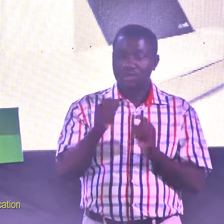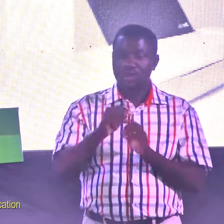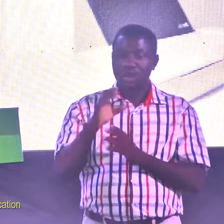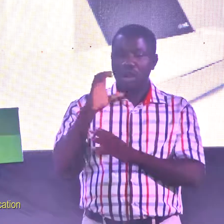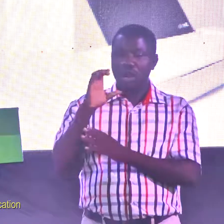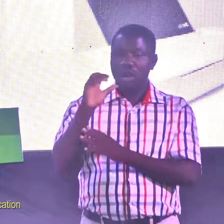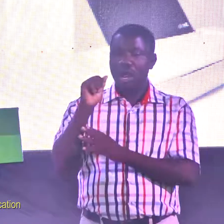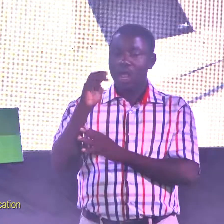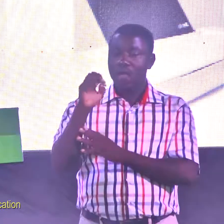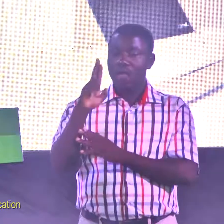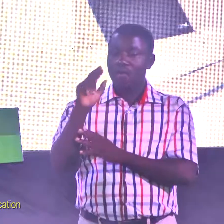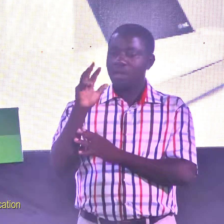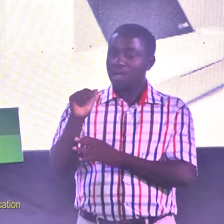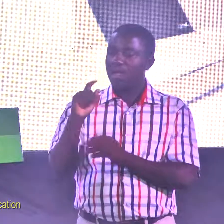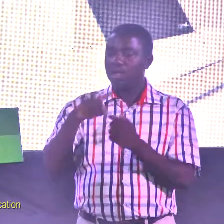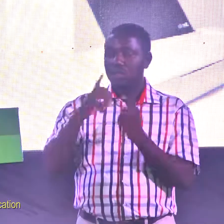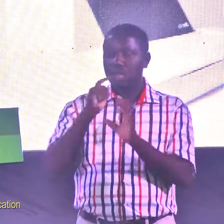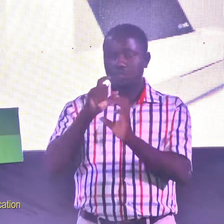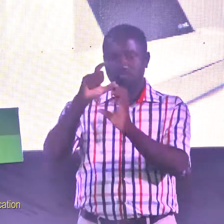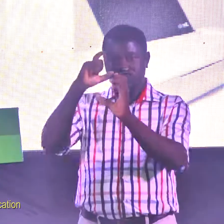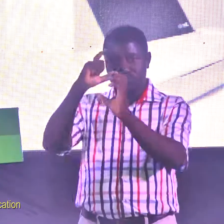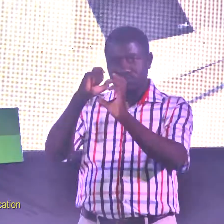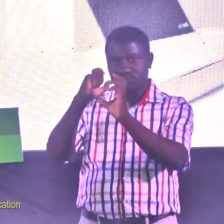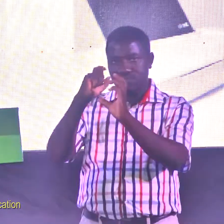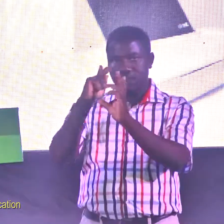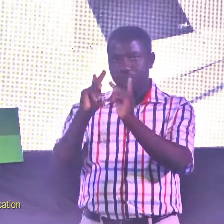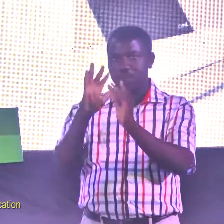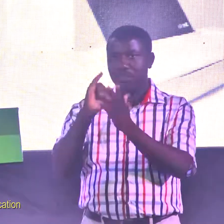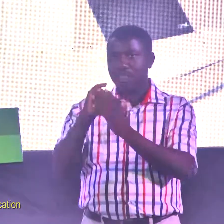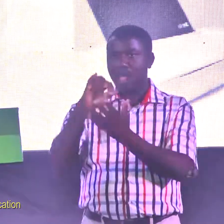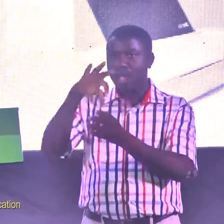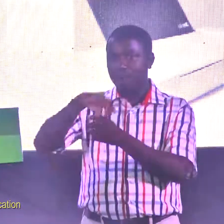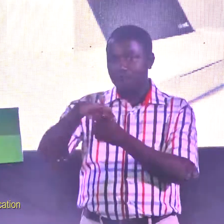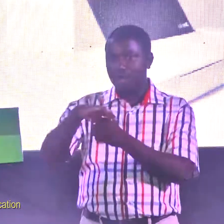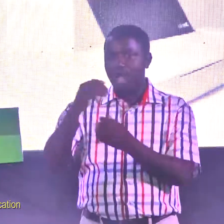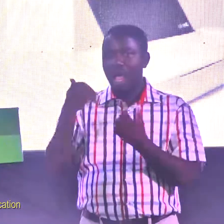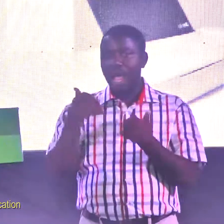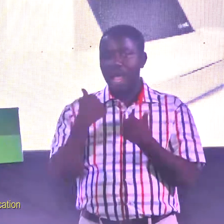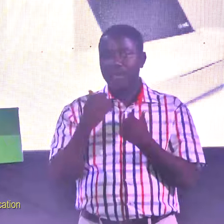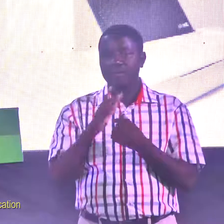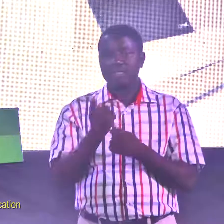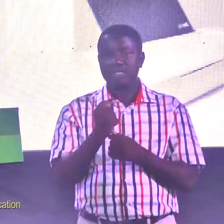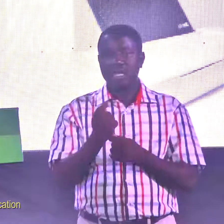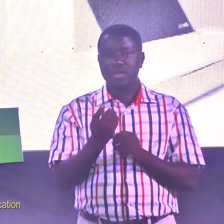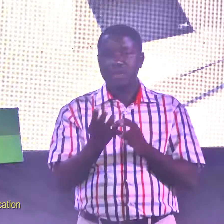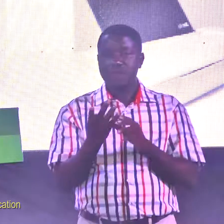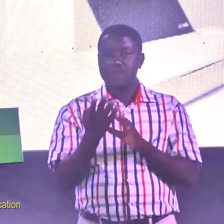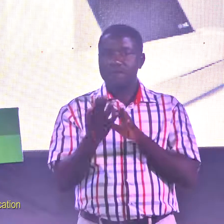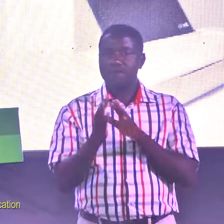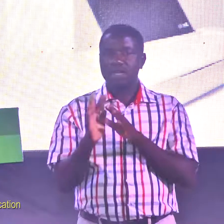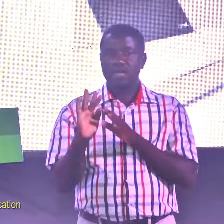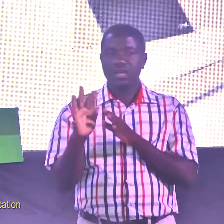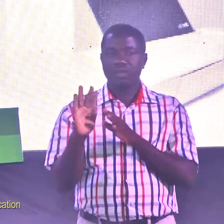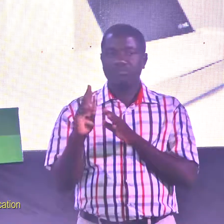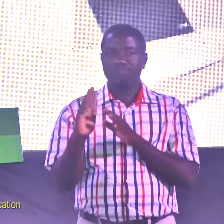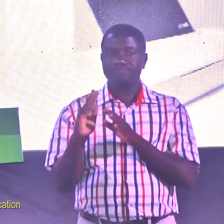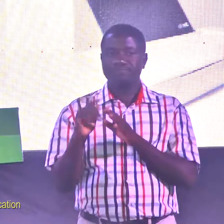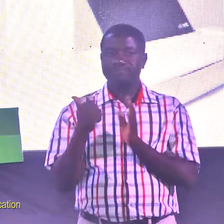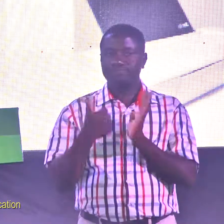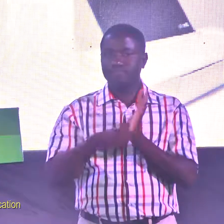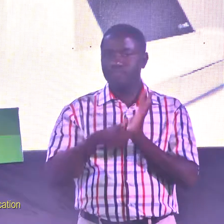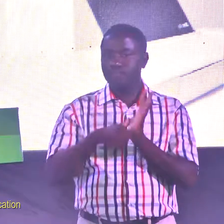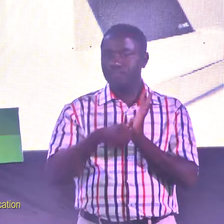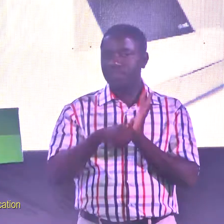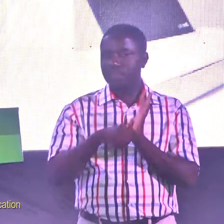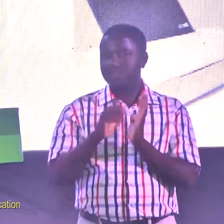capture portraits of voters. We had a fingerprint reader to capture the fingerprints of voters